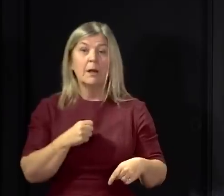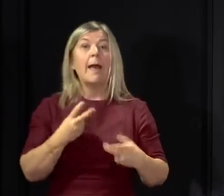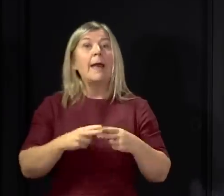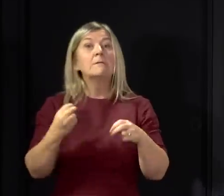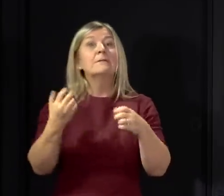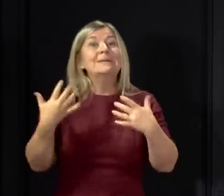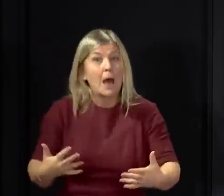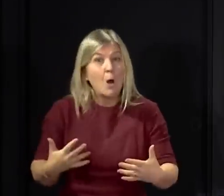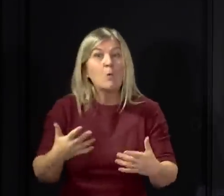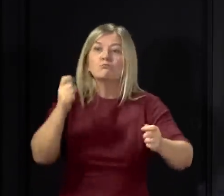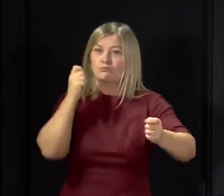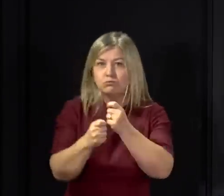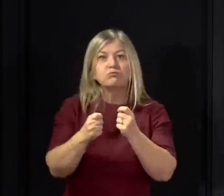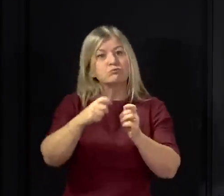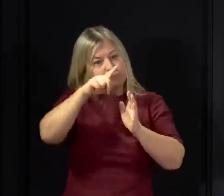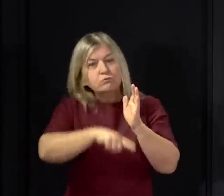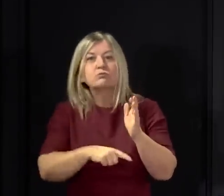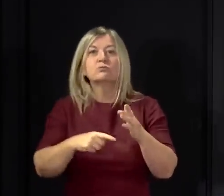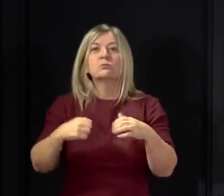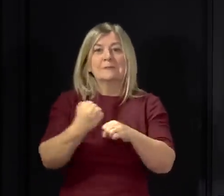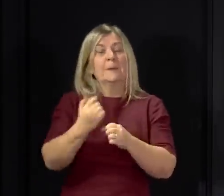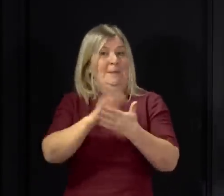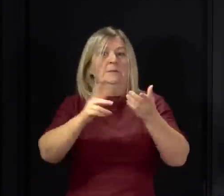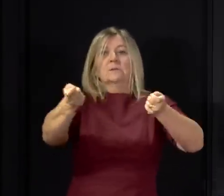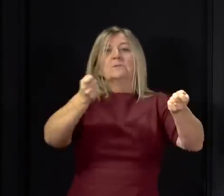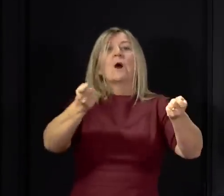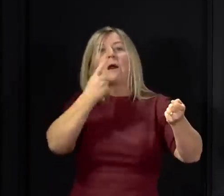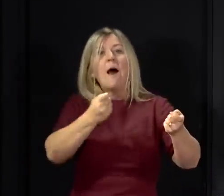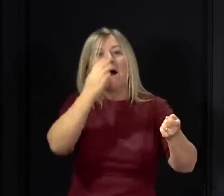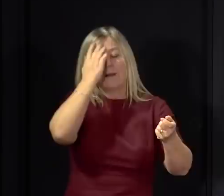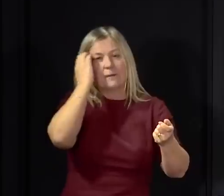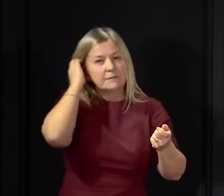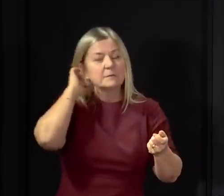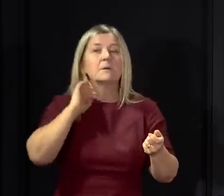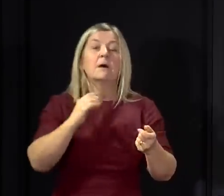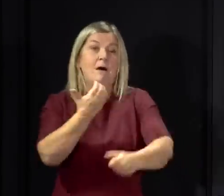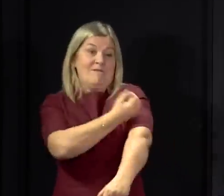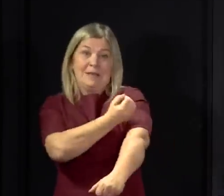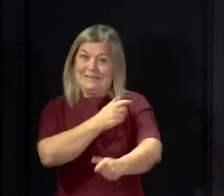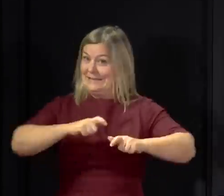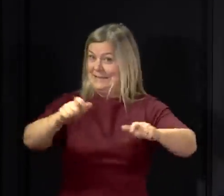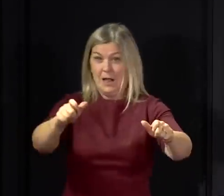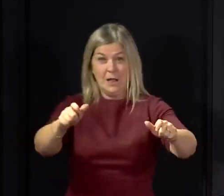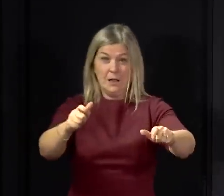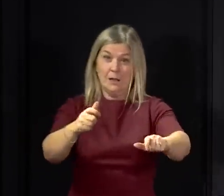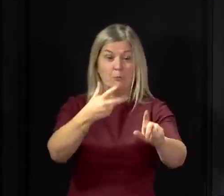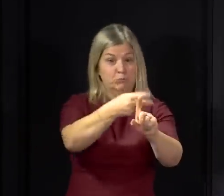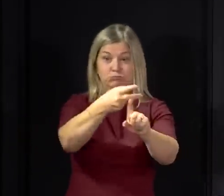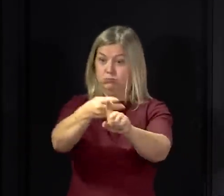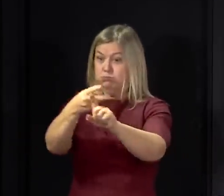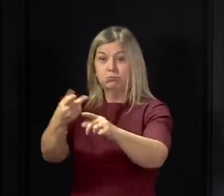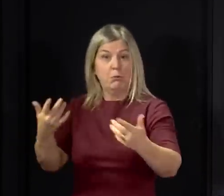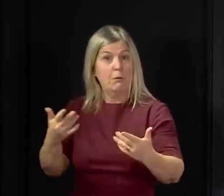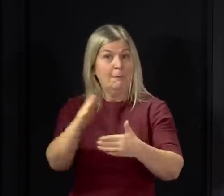now, we have a chance of keeping the situation under control while the vaccination programme continues to make progress and get